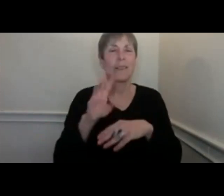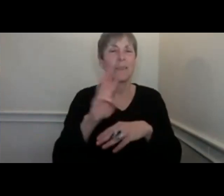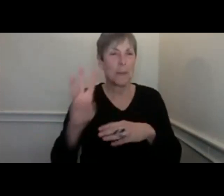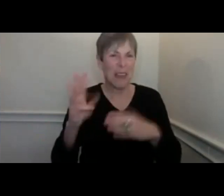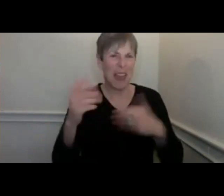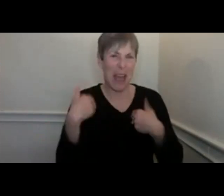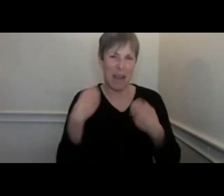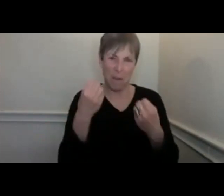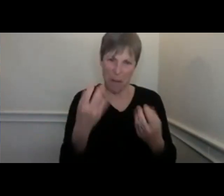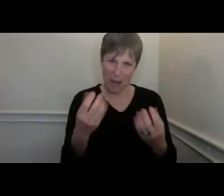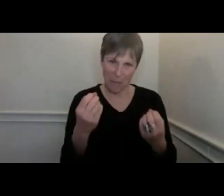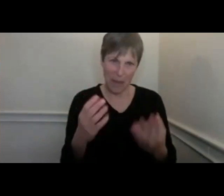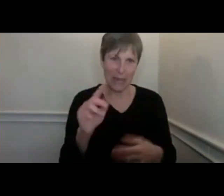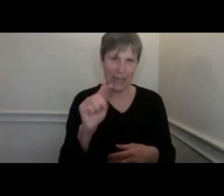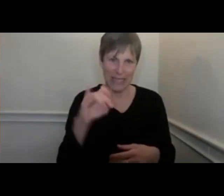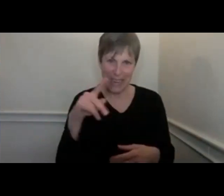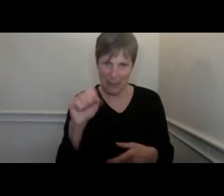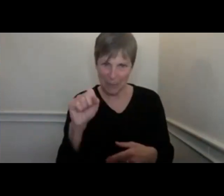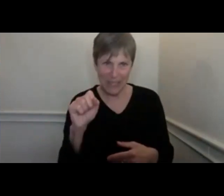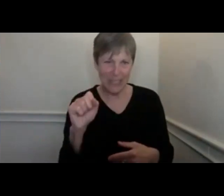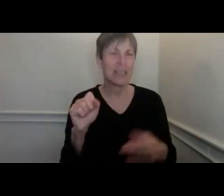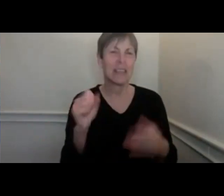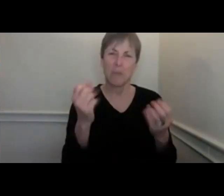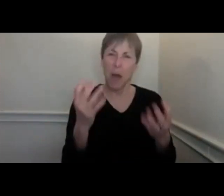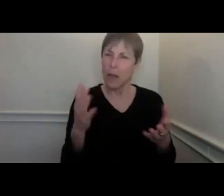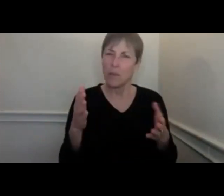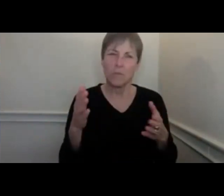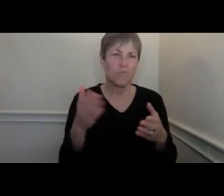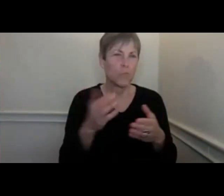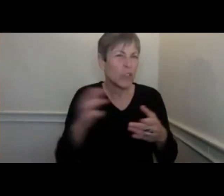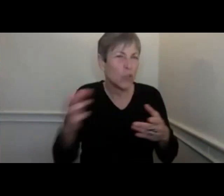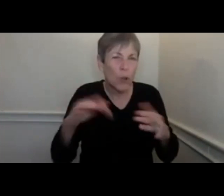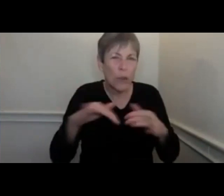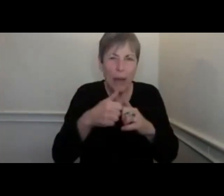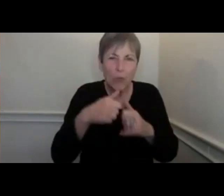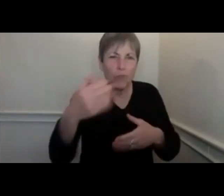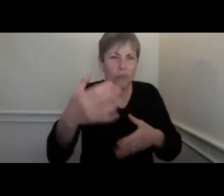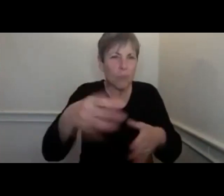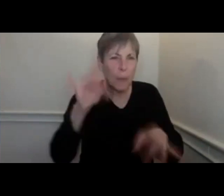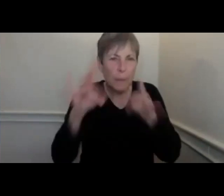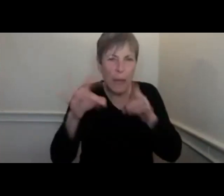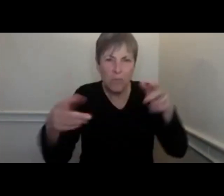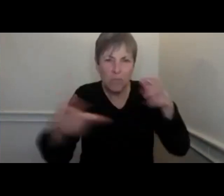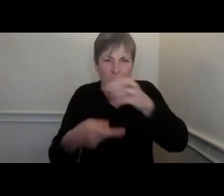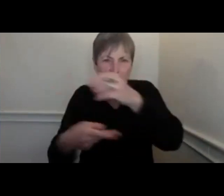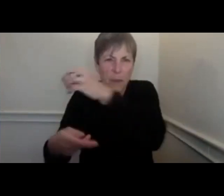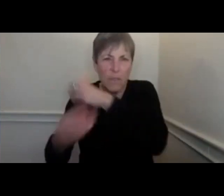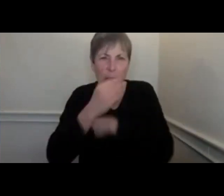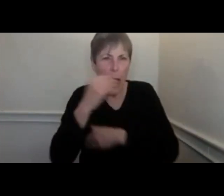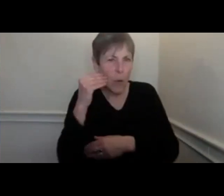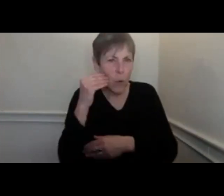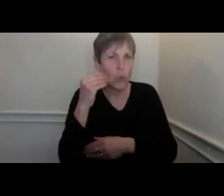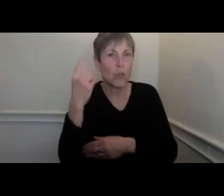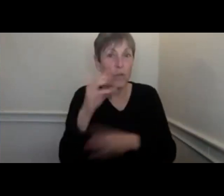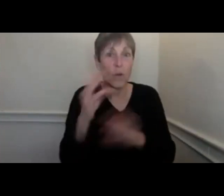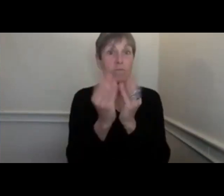is an awesome way to find tons of great resources on how to be harvesting flowers so that they have the most optimum vase life. But